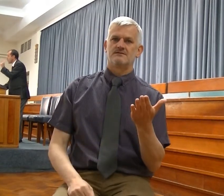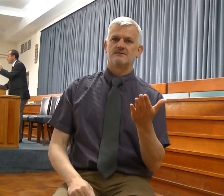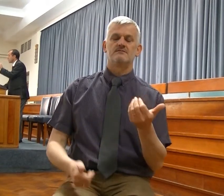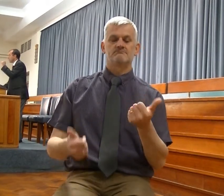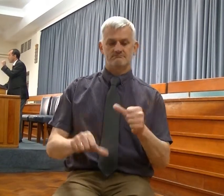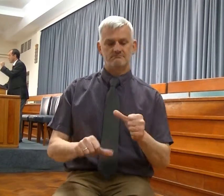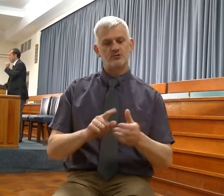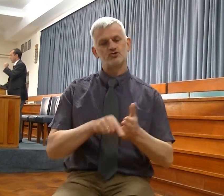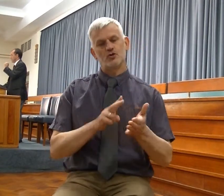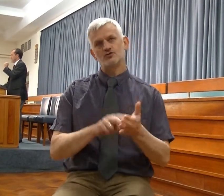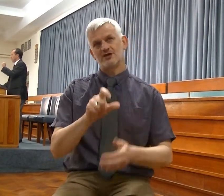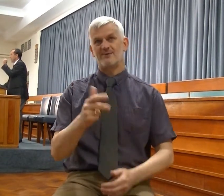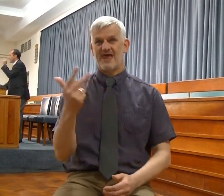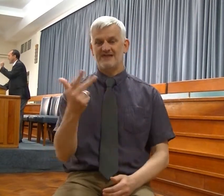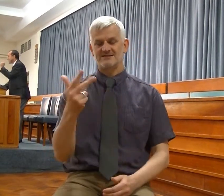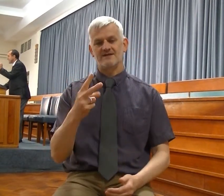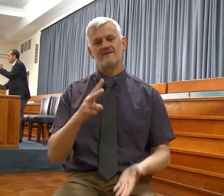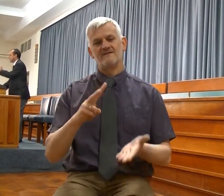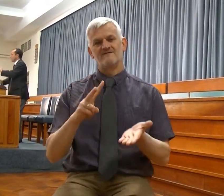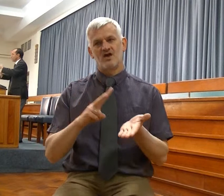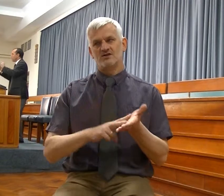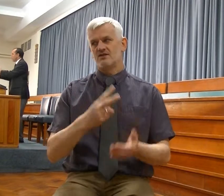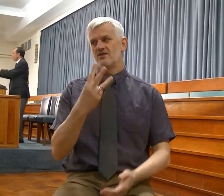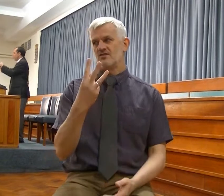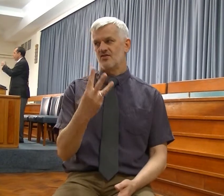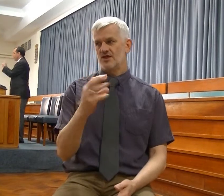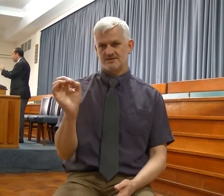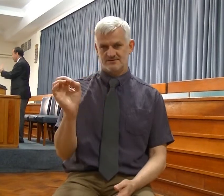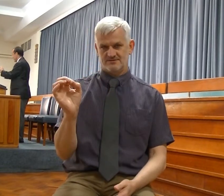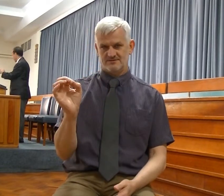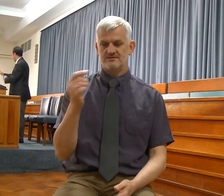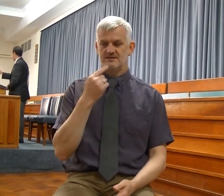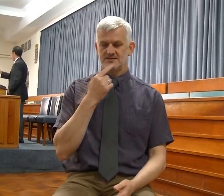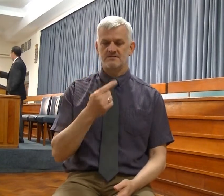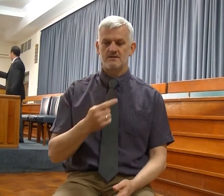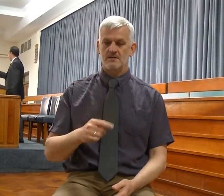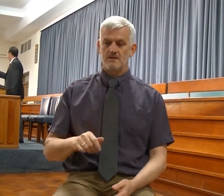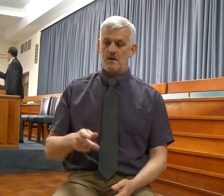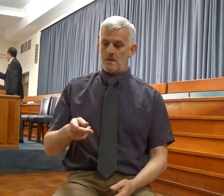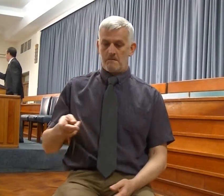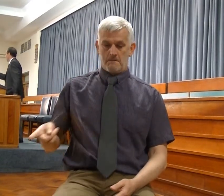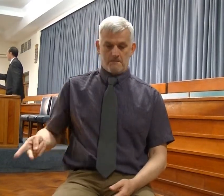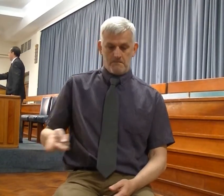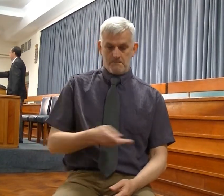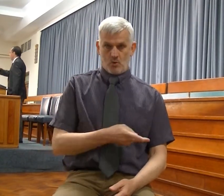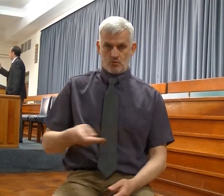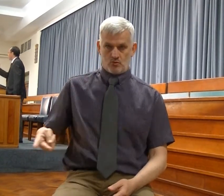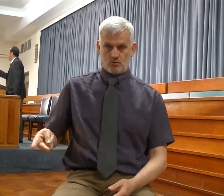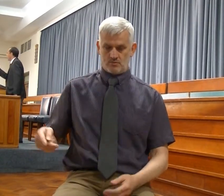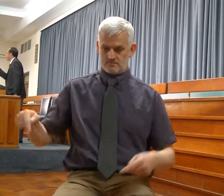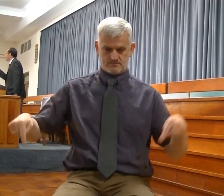John, chapter 18, verse 30. And that day, both of the criminals, and I hope you will appreciate